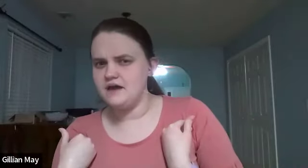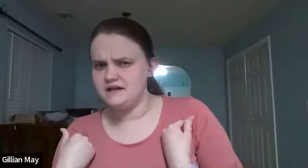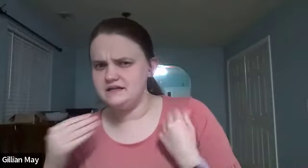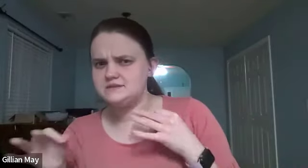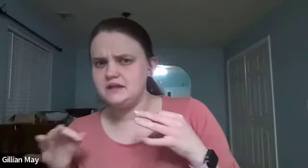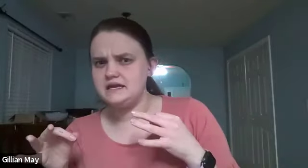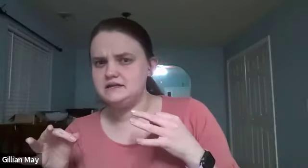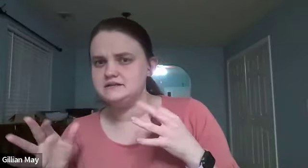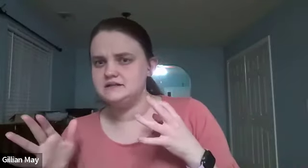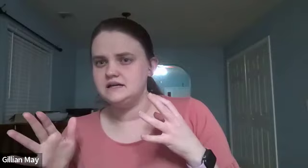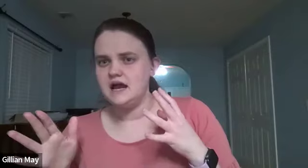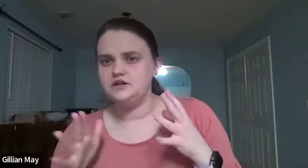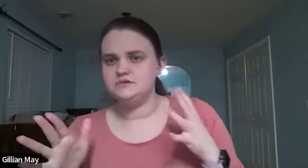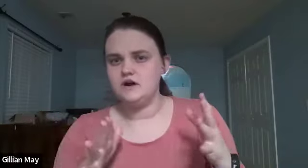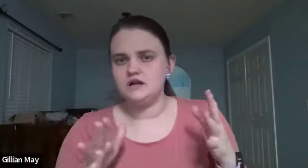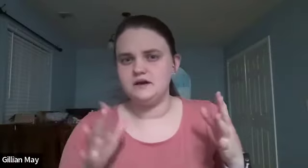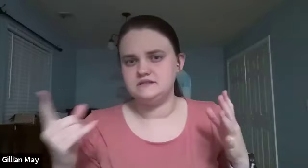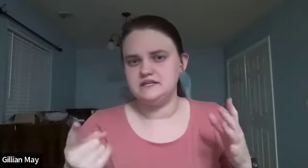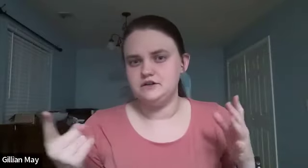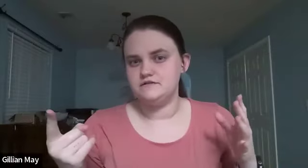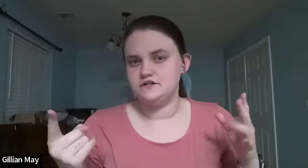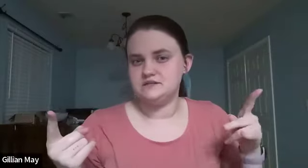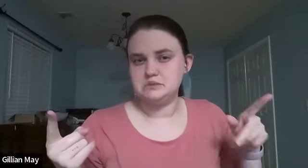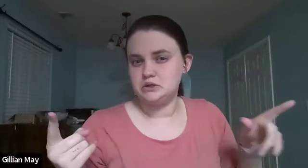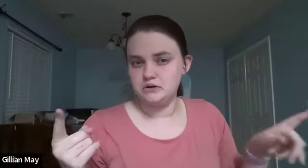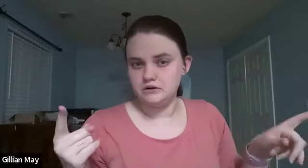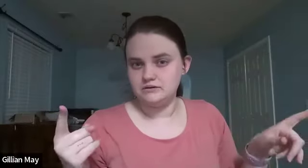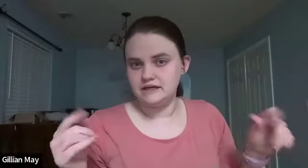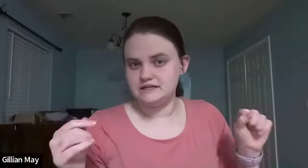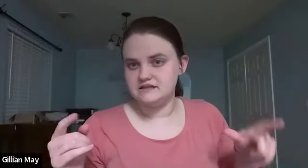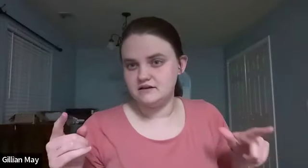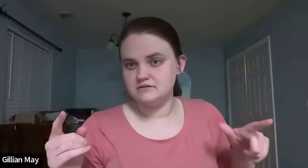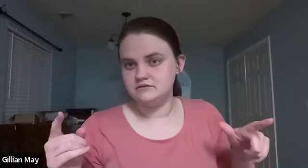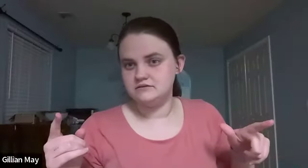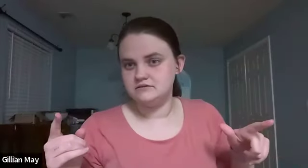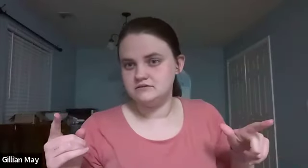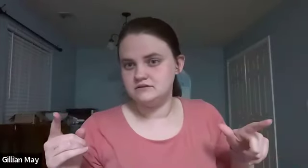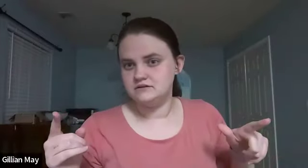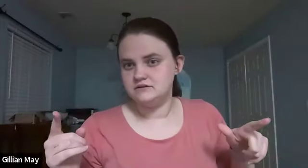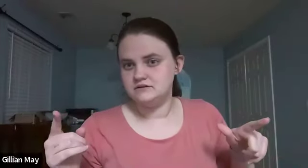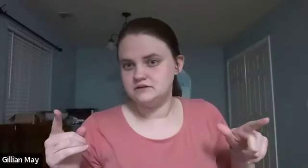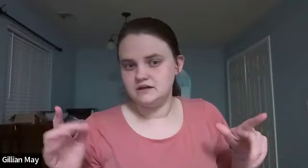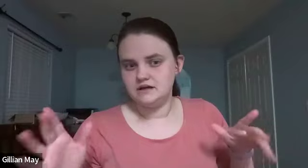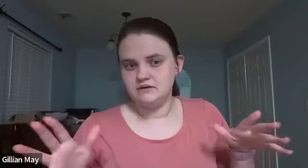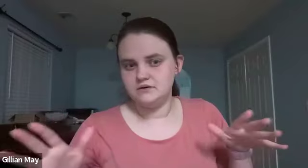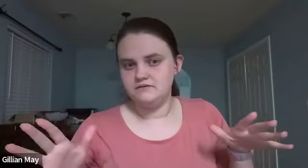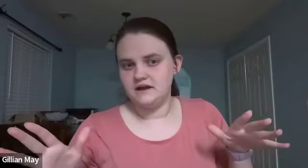I explained how you would talk about singular versus plural in ASL? I don't know if I